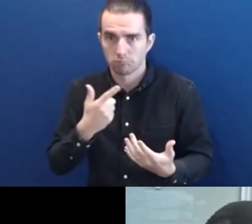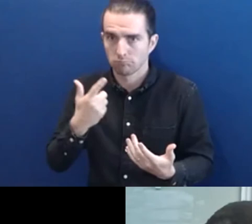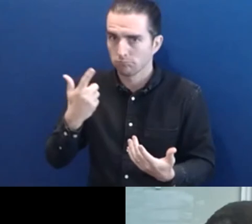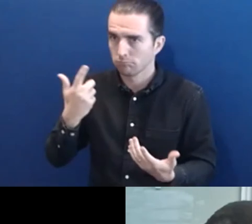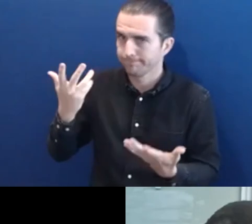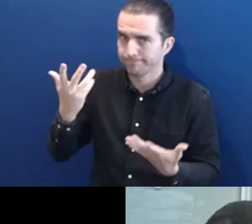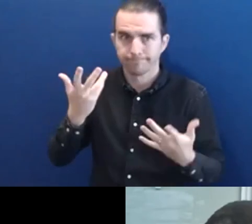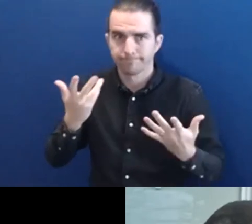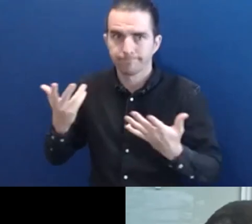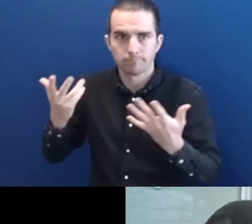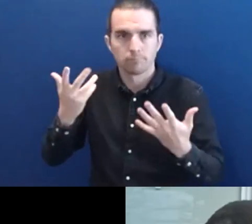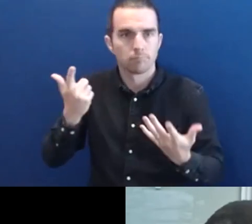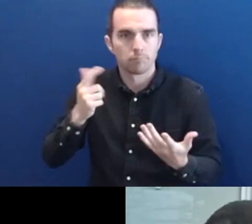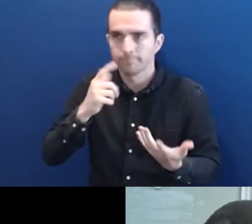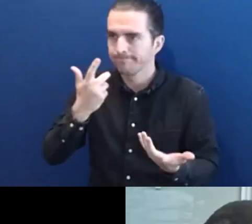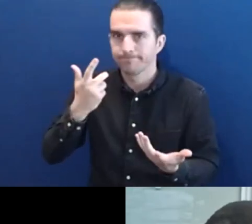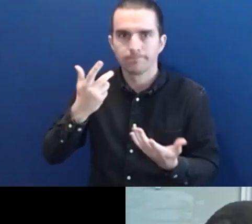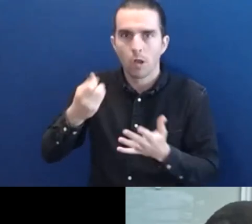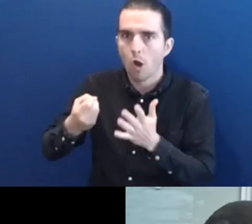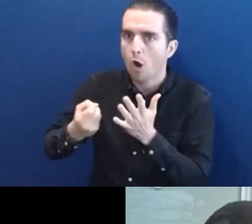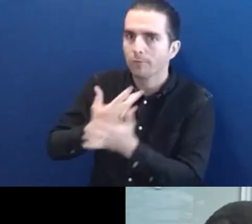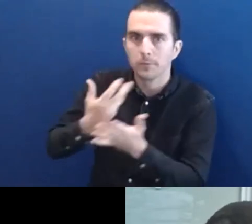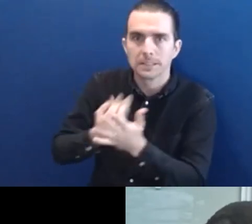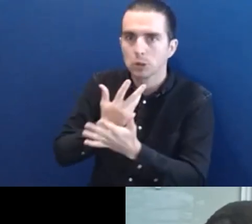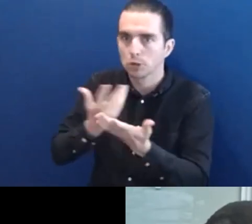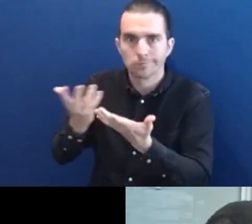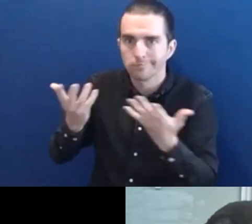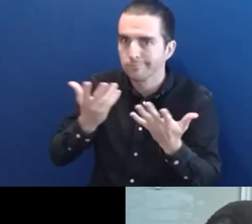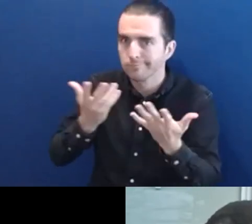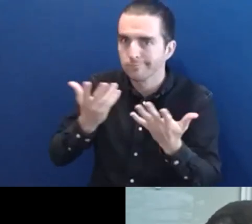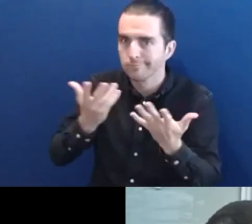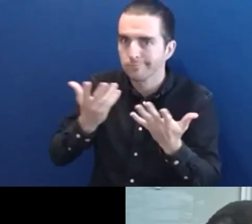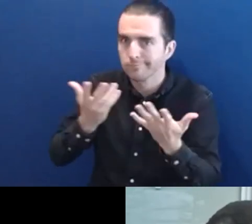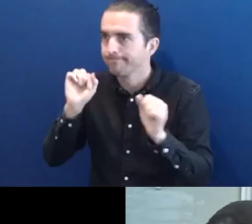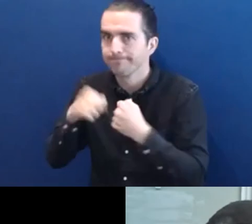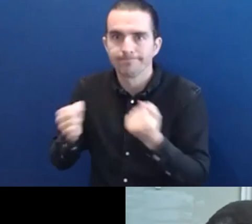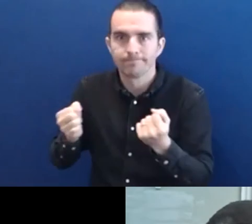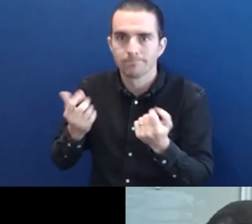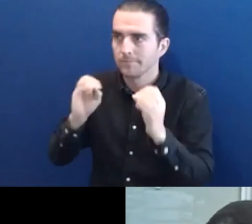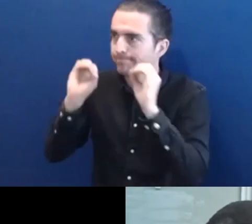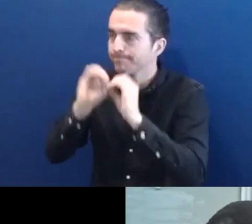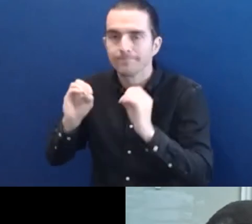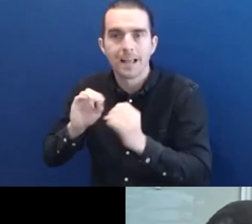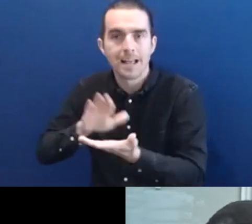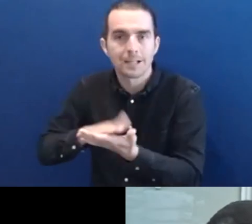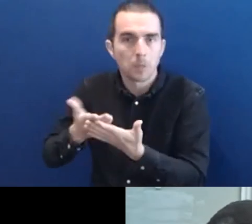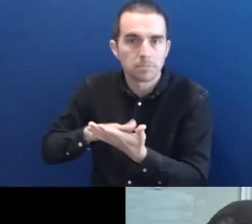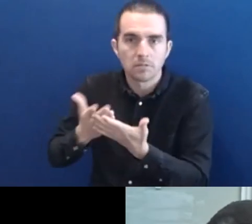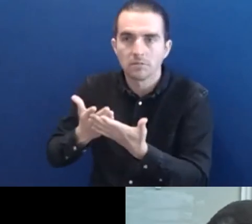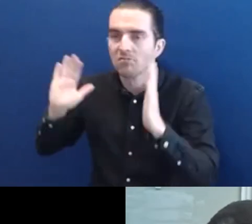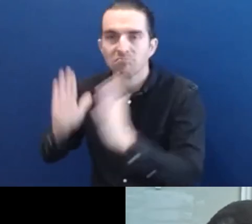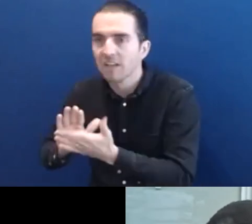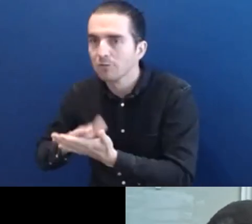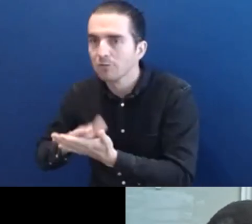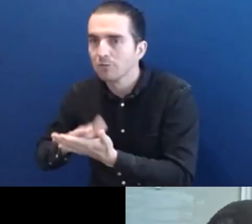of the lack of interpreters. So this kind of people are not, in fact, they are not